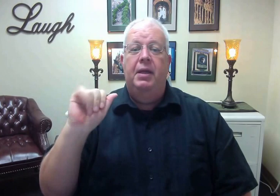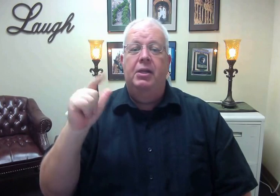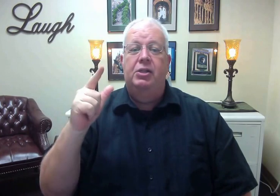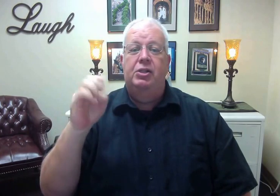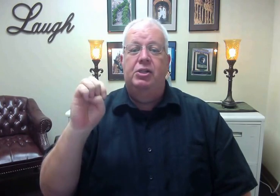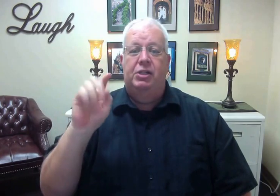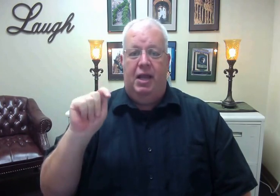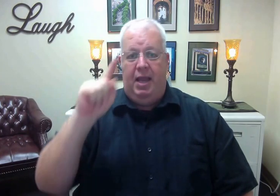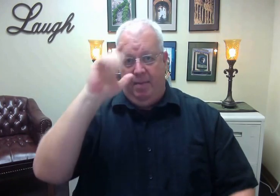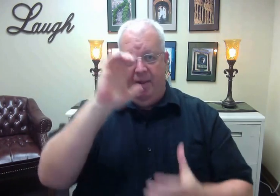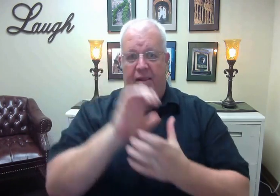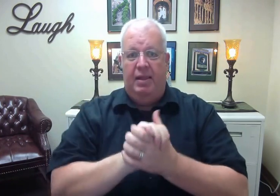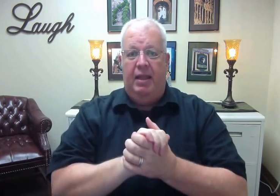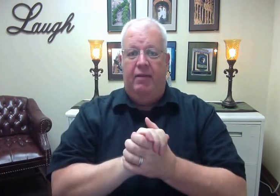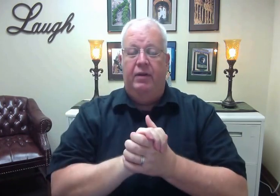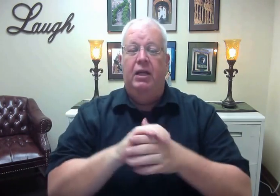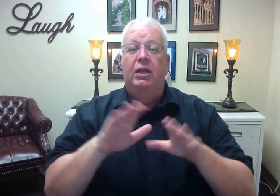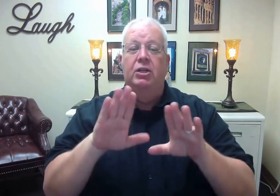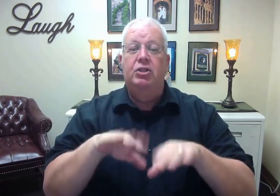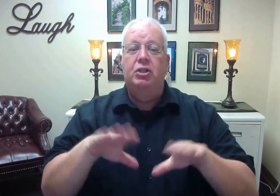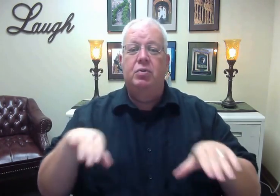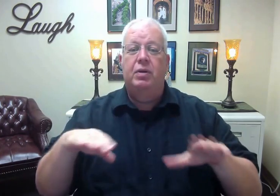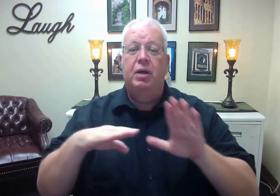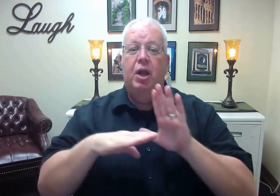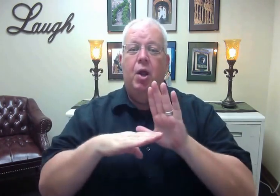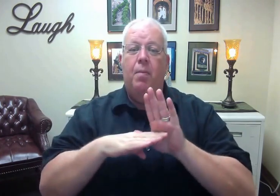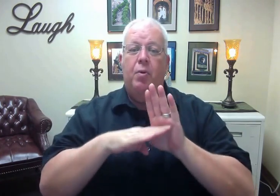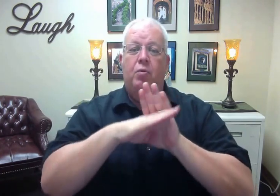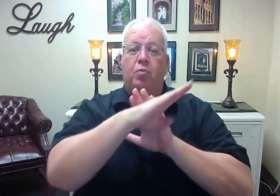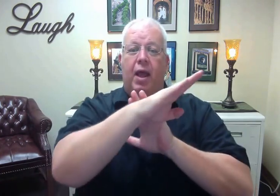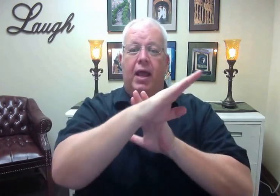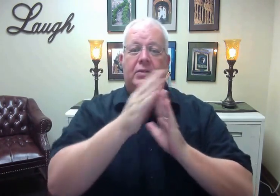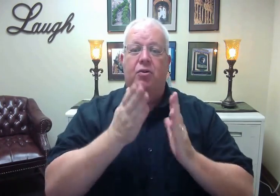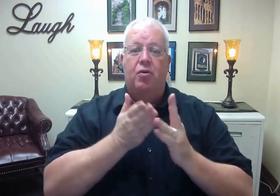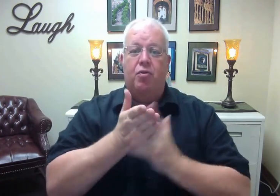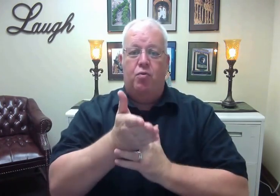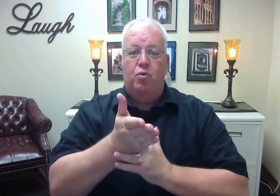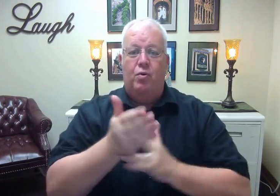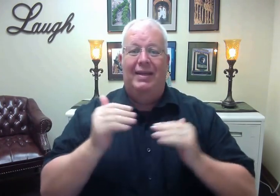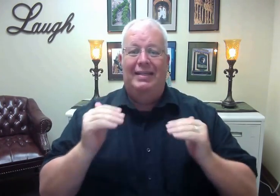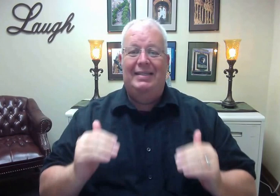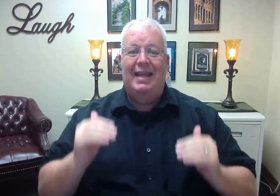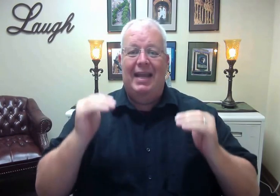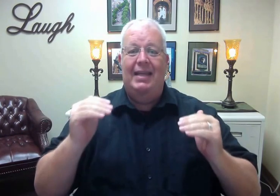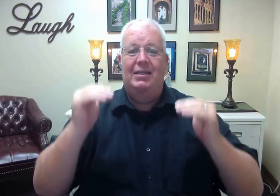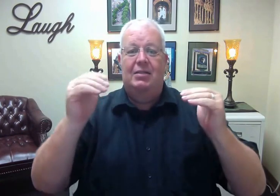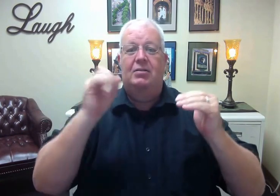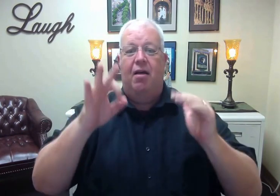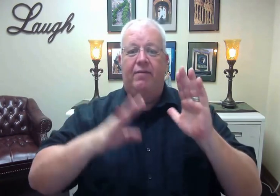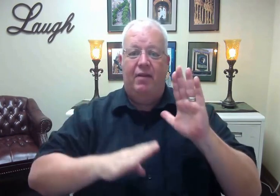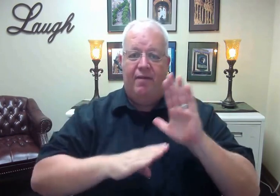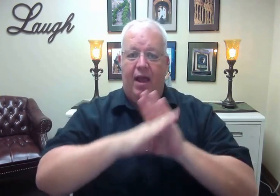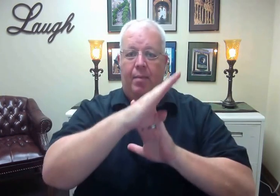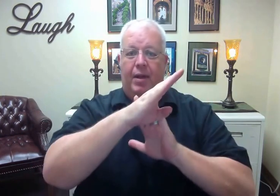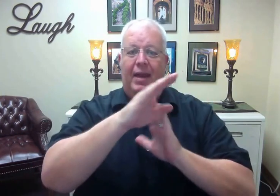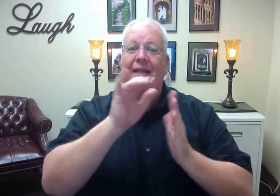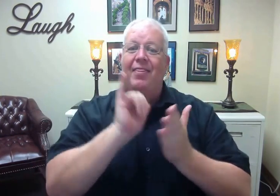Piaget believed children progress through stages of development, which were